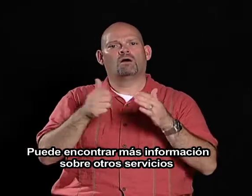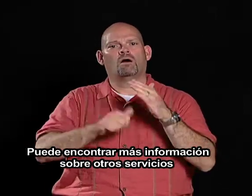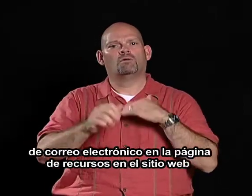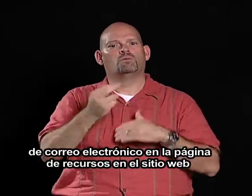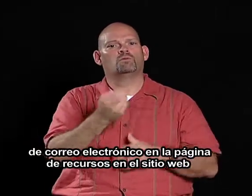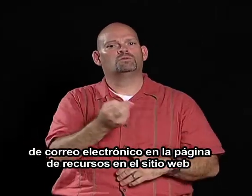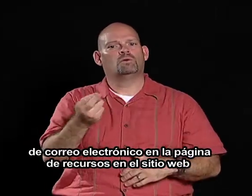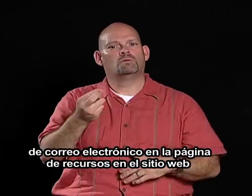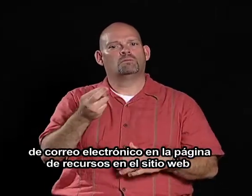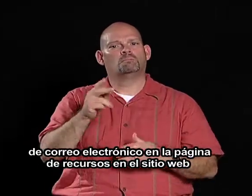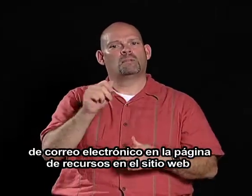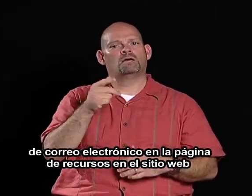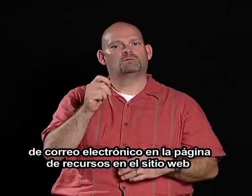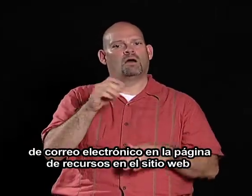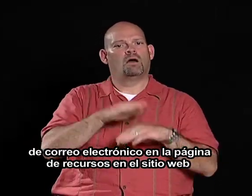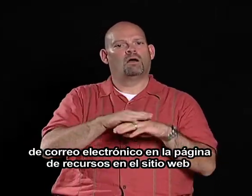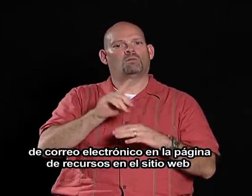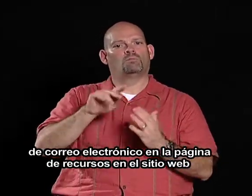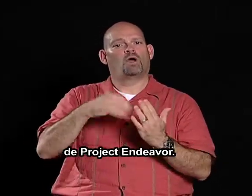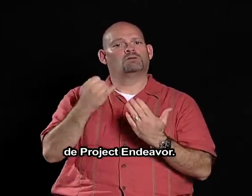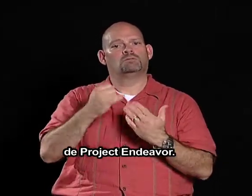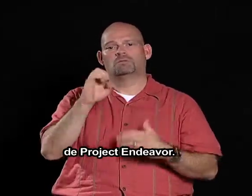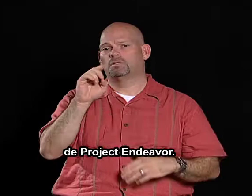under the Resources page on the Project Endeavor website.